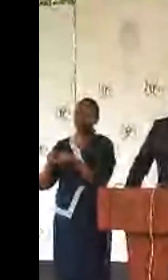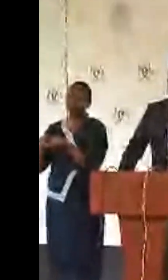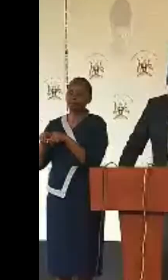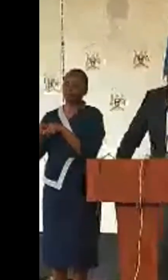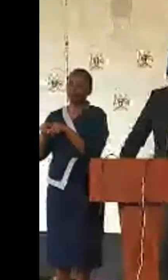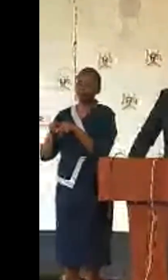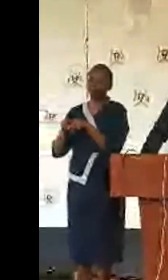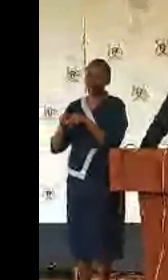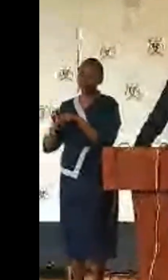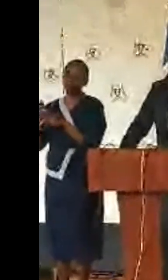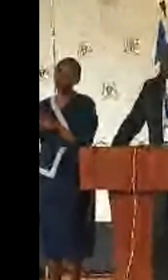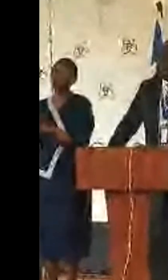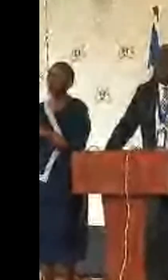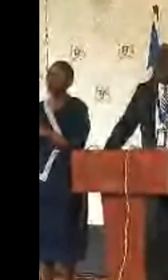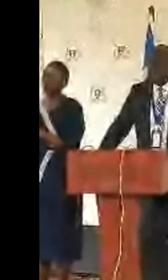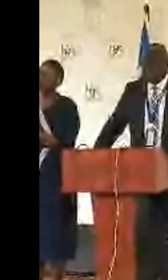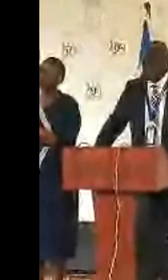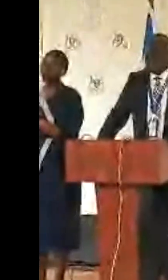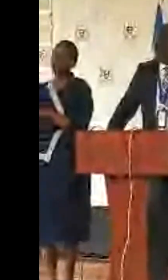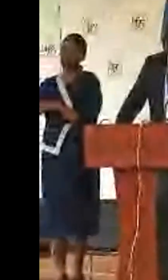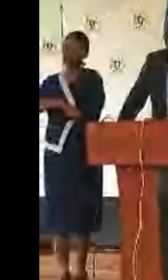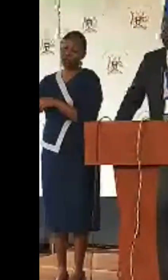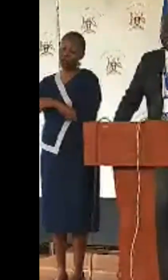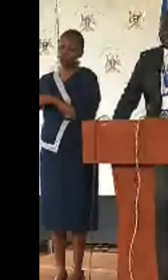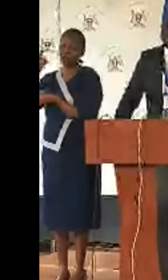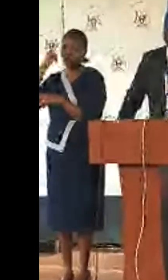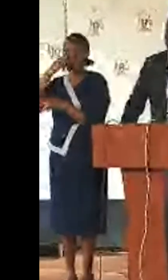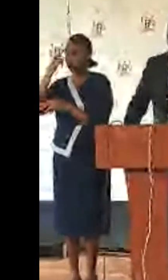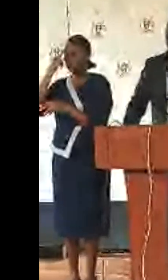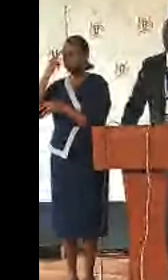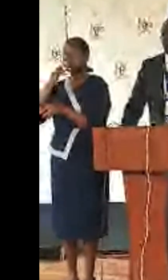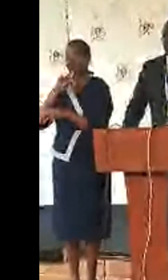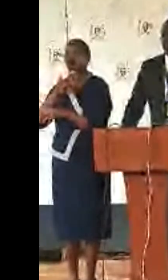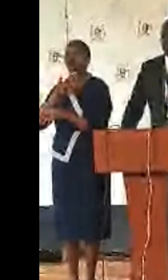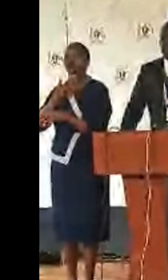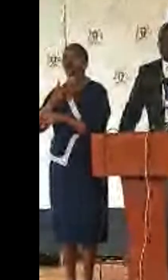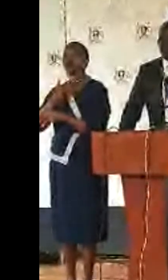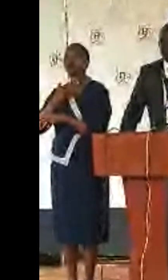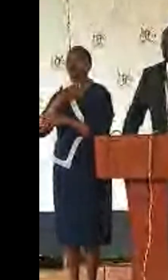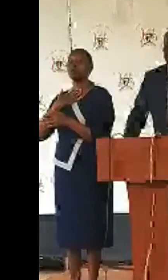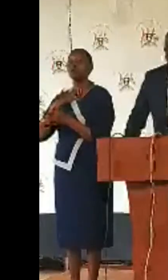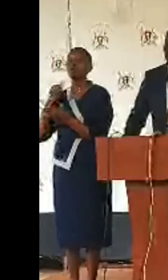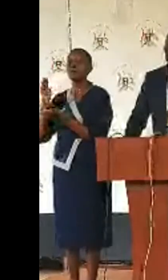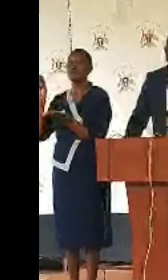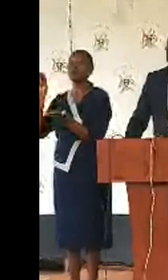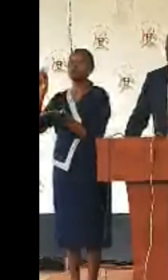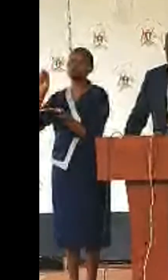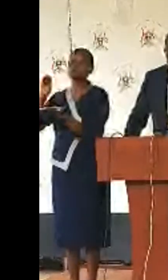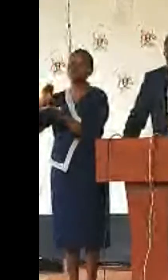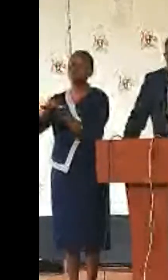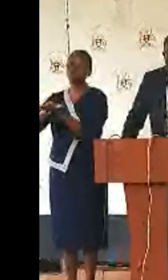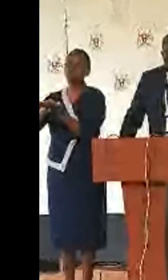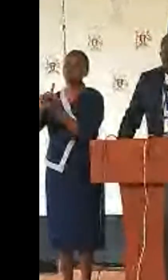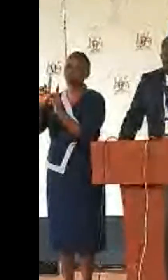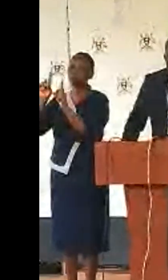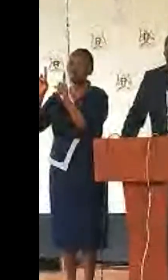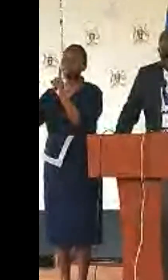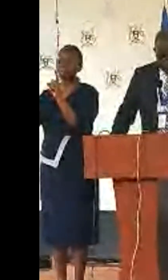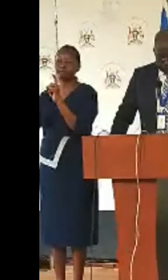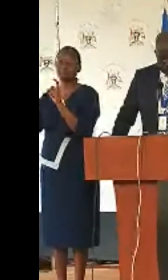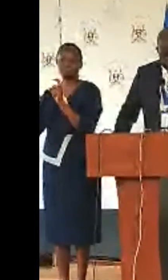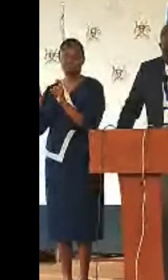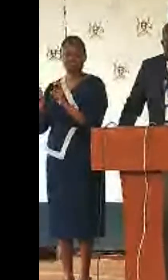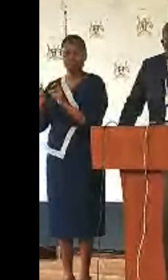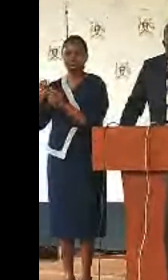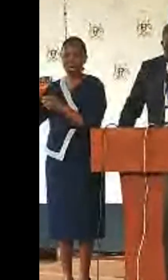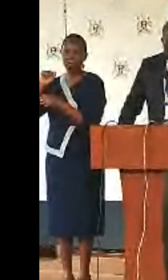Those UCE candidates who may wish to repeat the examination